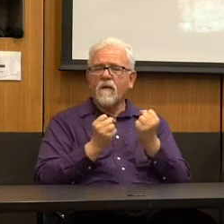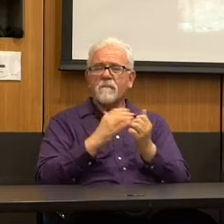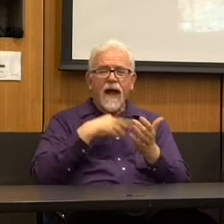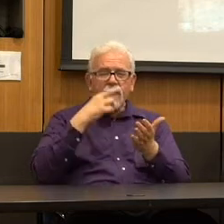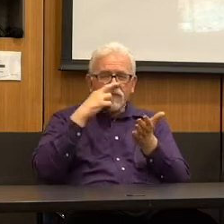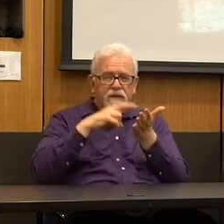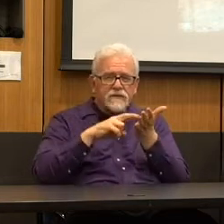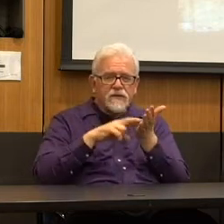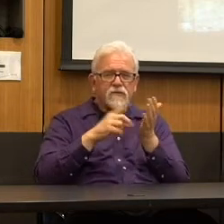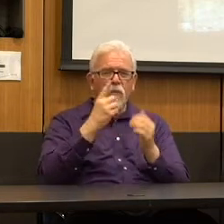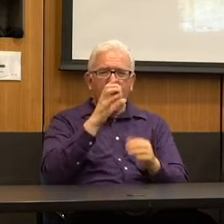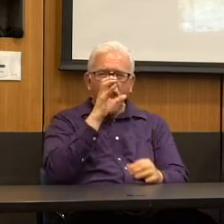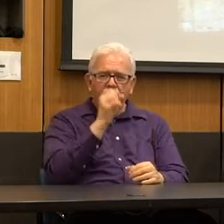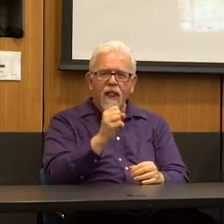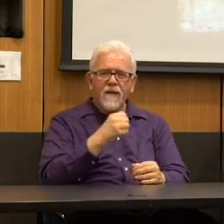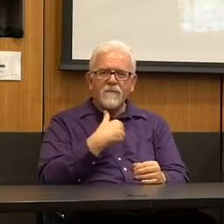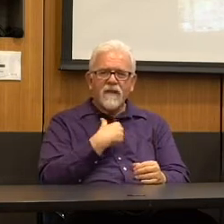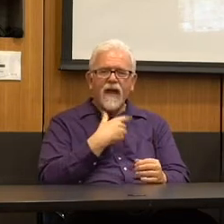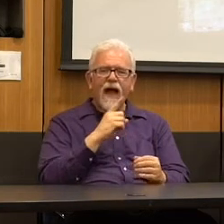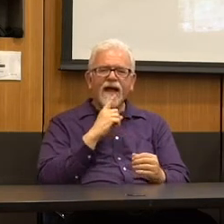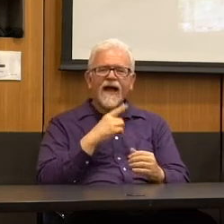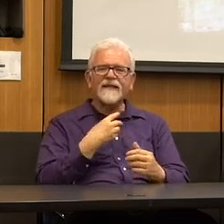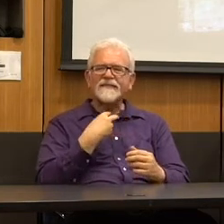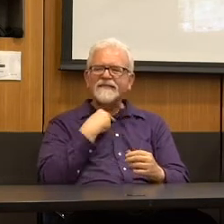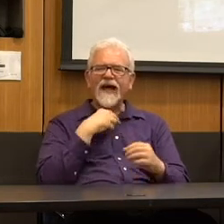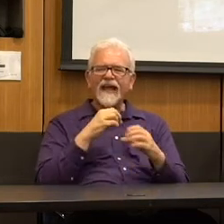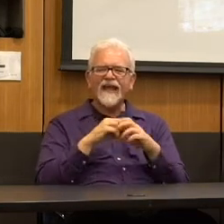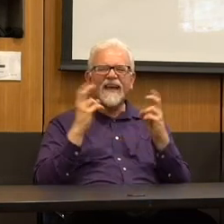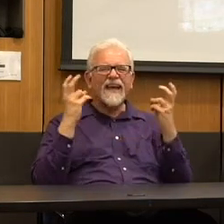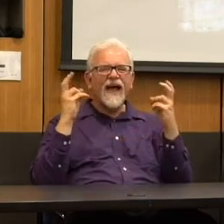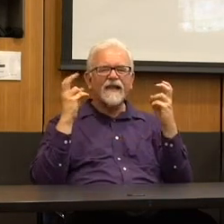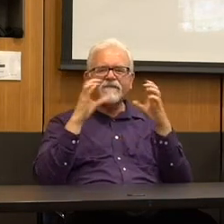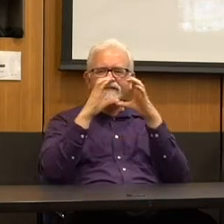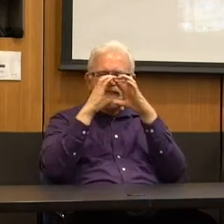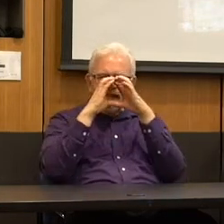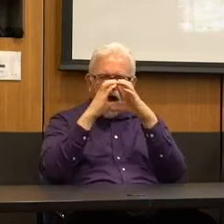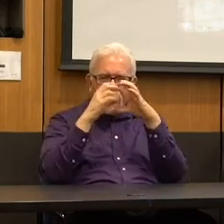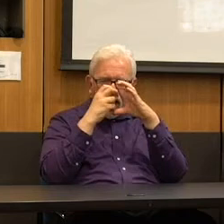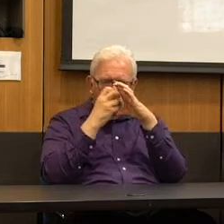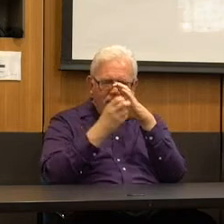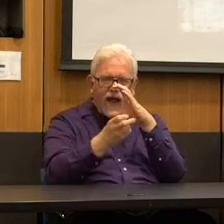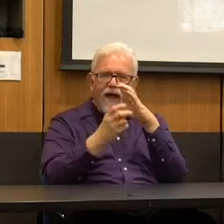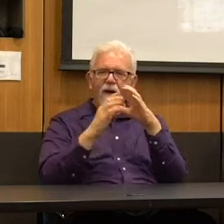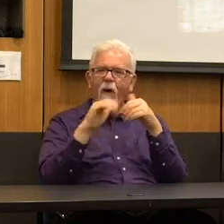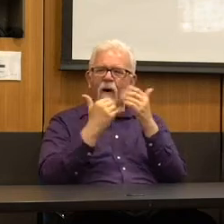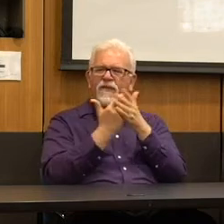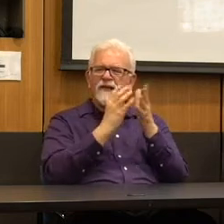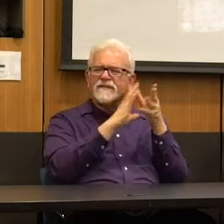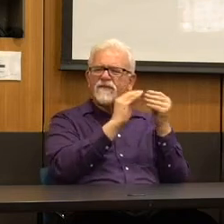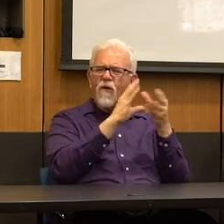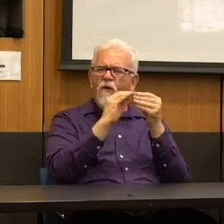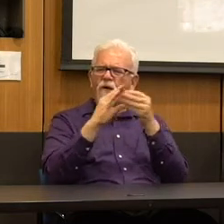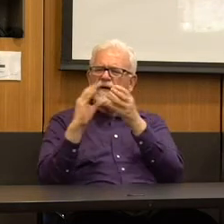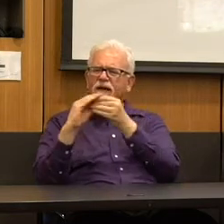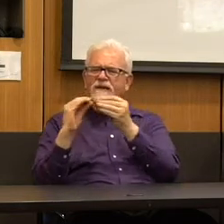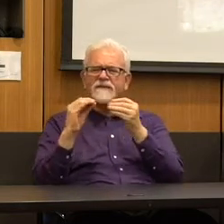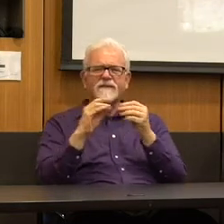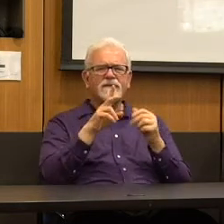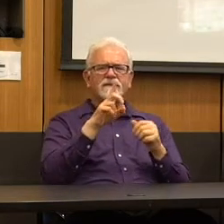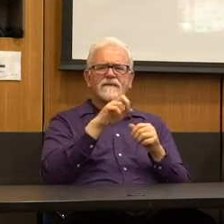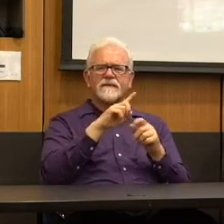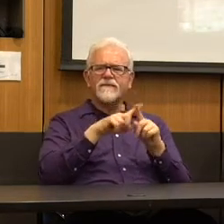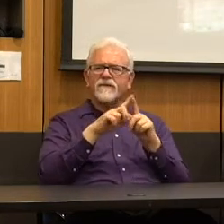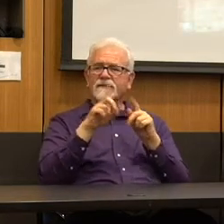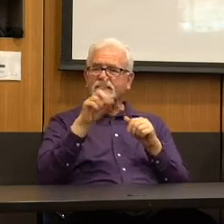most, I really got stuck in this kind of tunnel, in fact, were all these accounts of disabled people